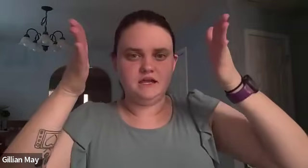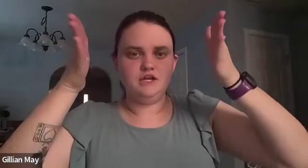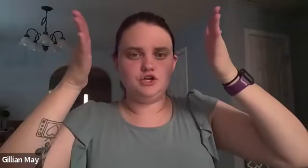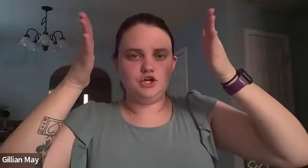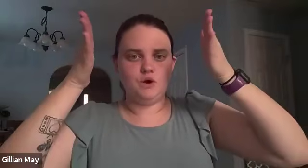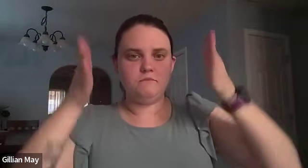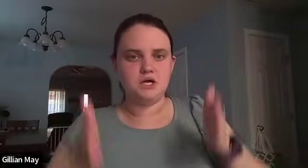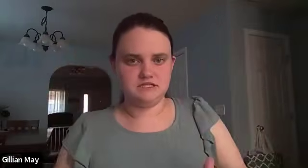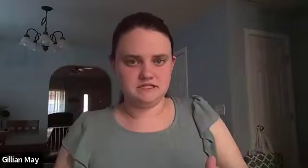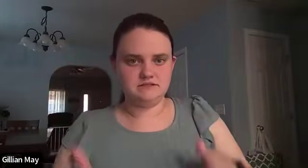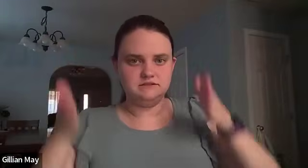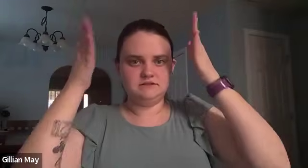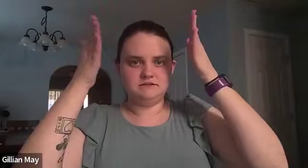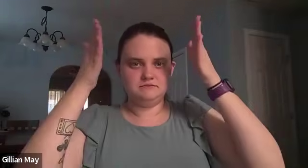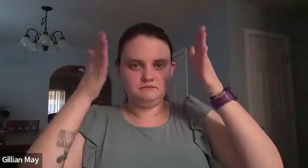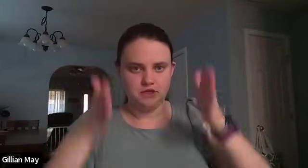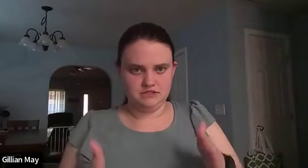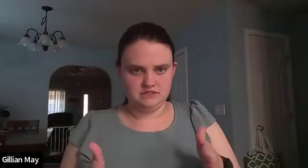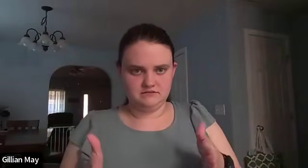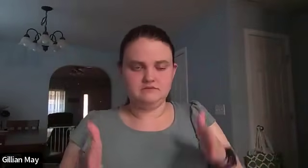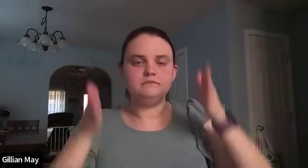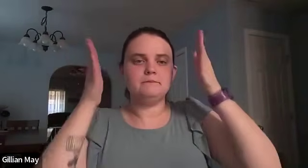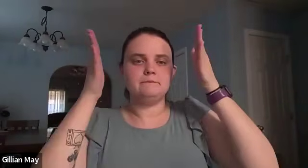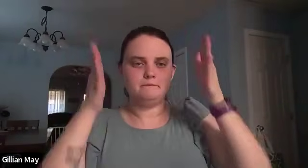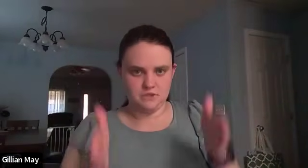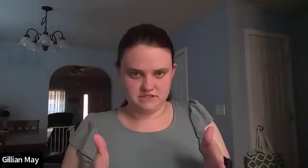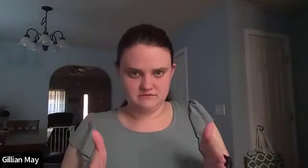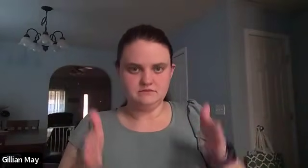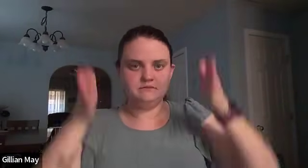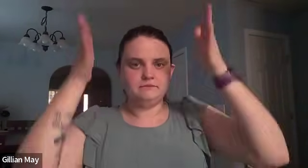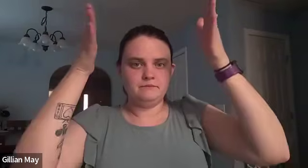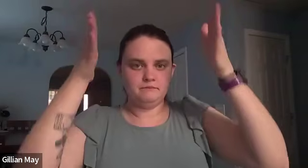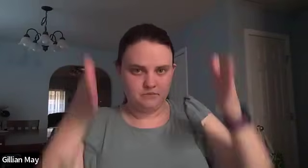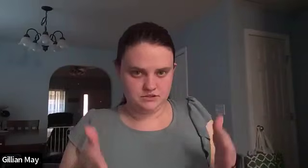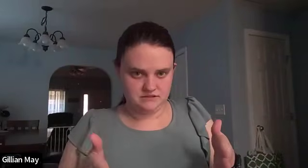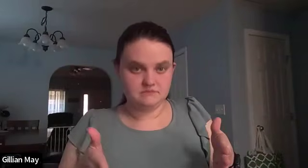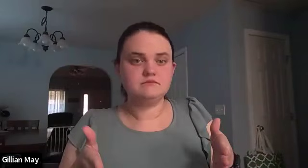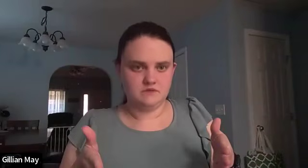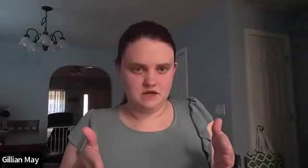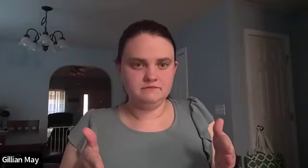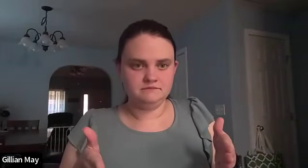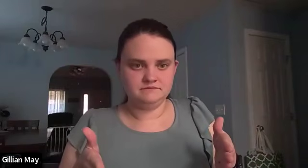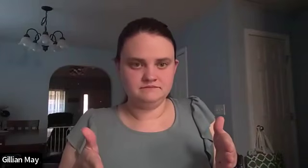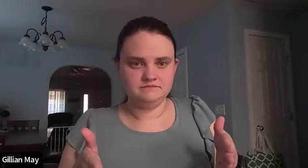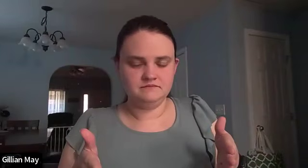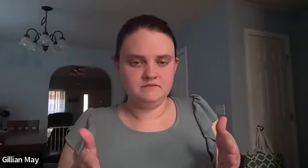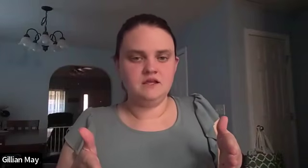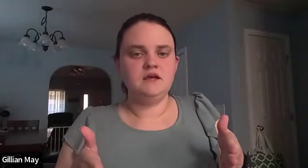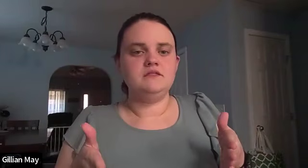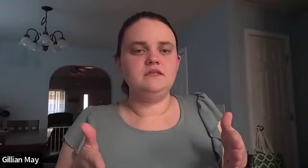Okay? And you're going to go person, person, person, person. Okay?